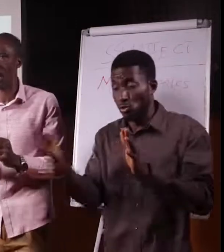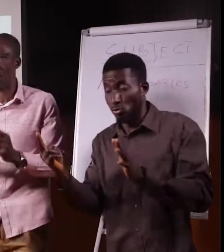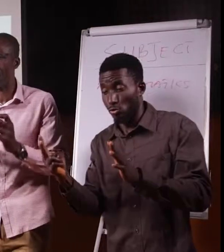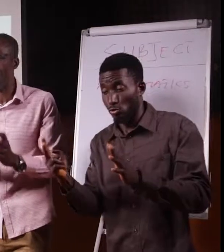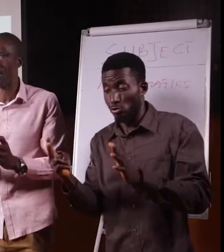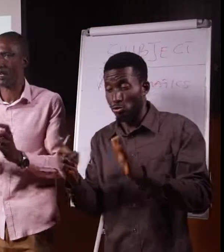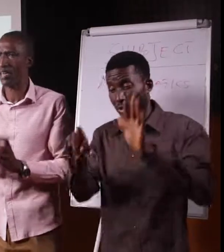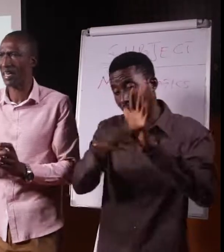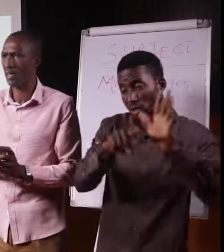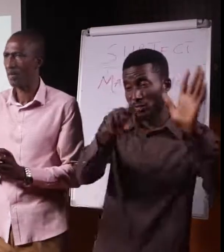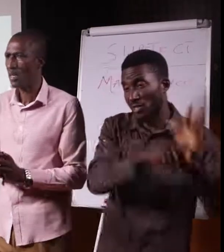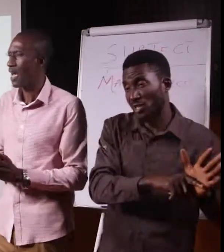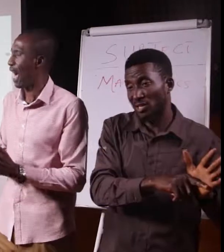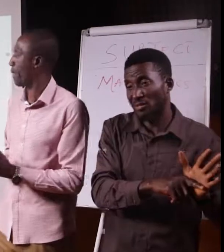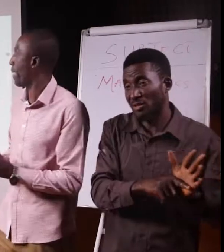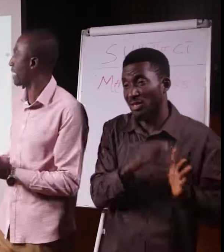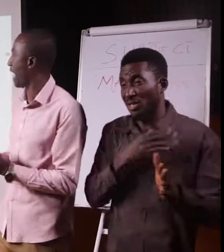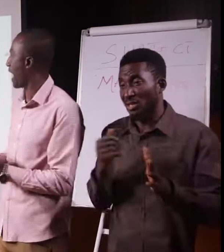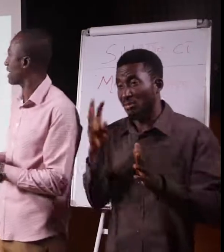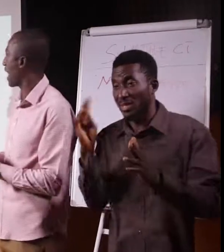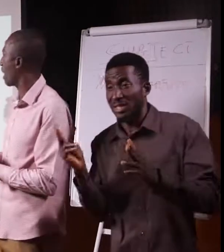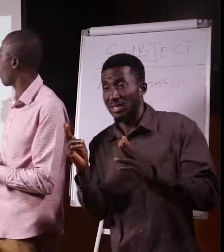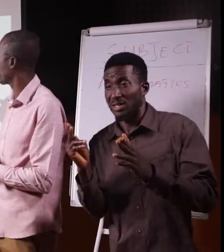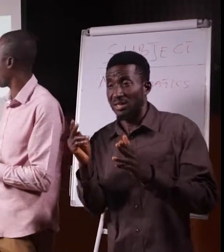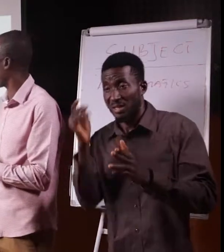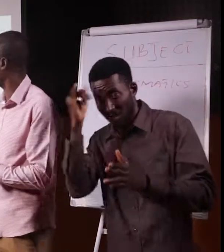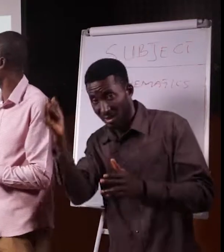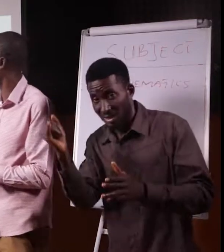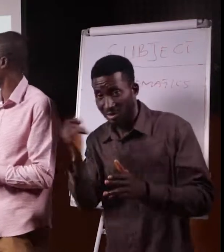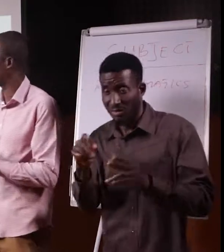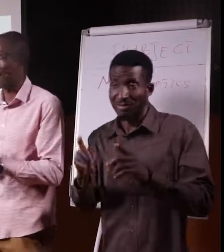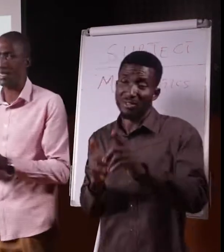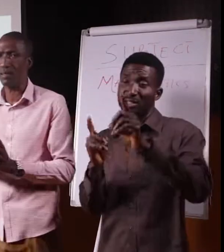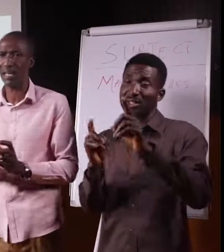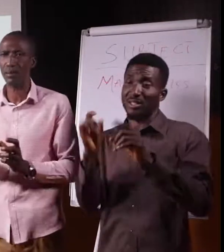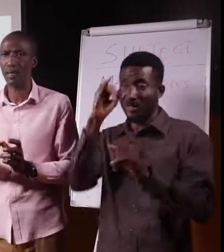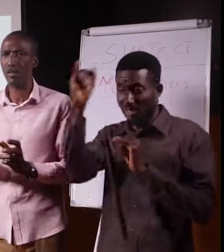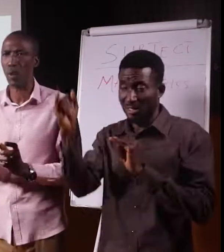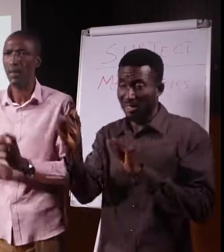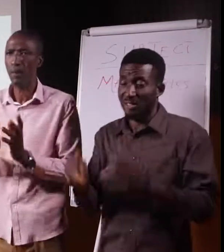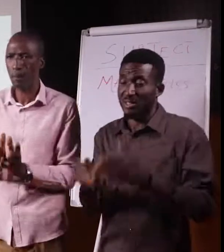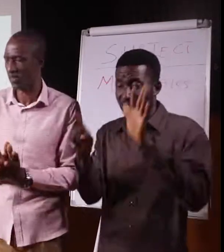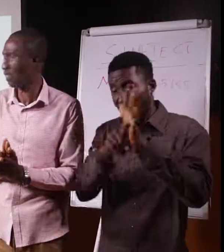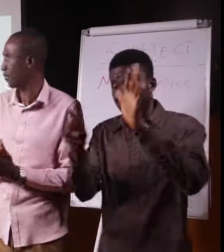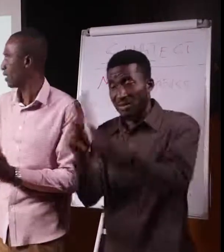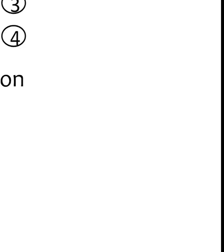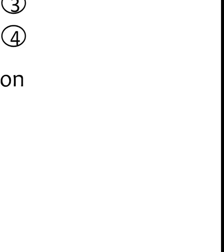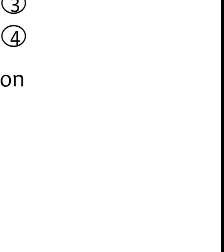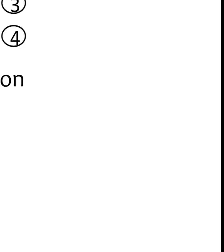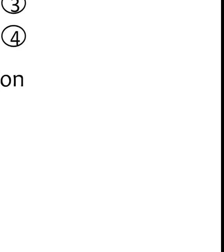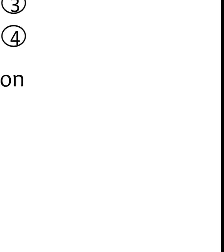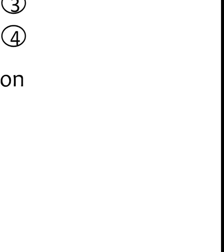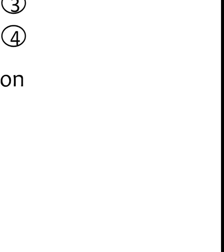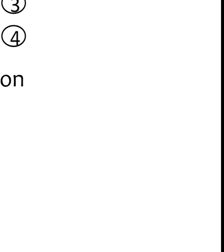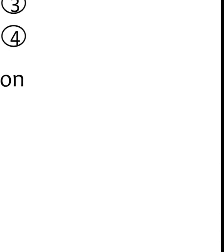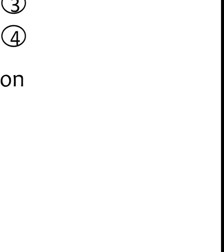signs are negative, negative. And by the idea of directed numbers, negative, negative give us what? Positive. So it